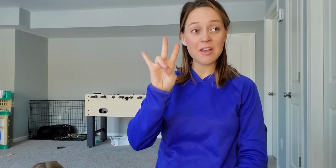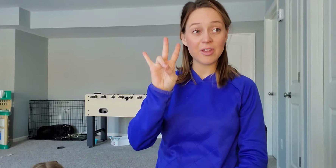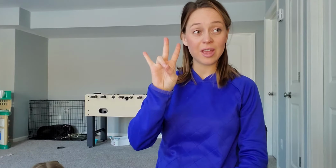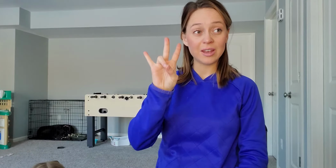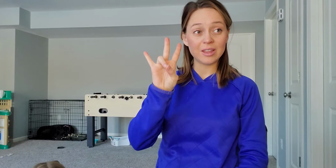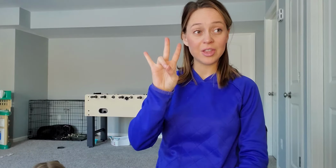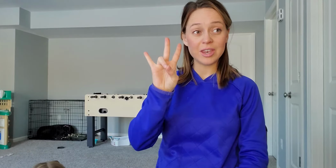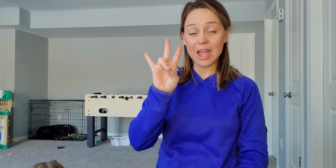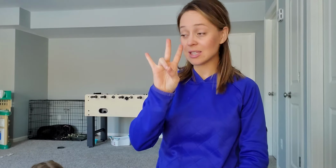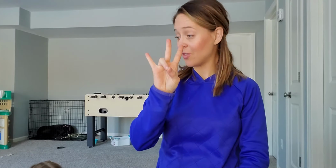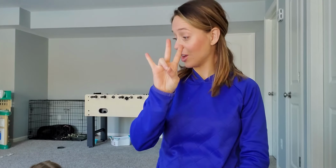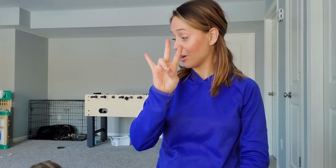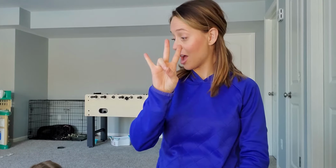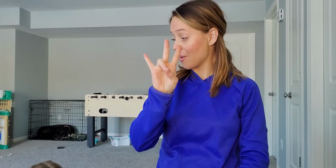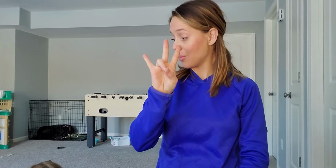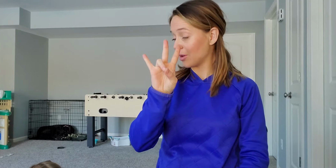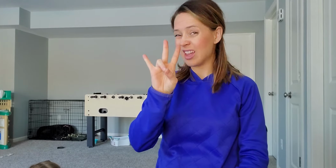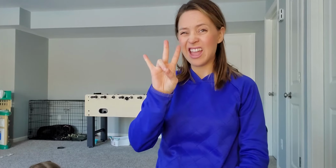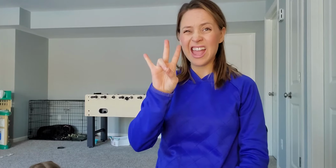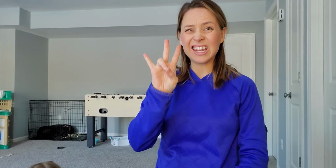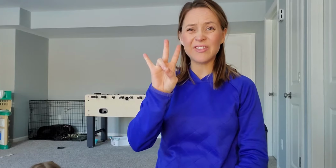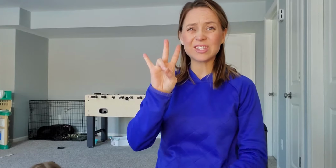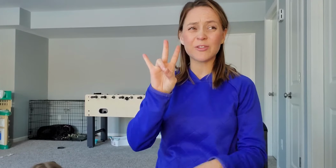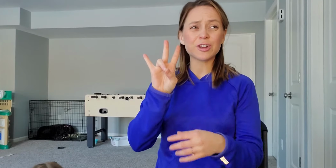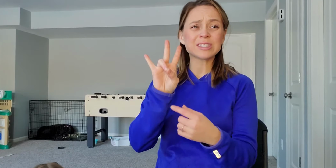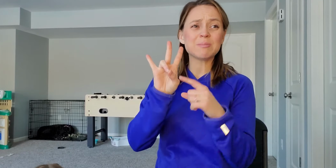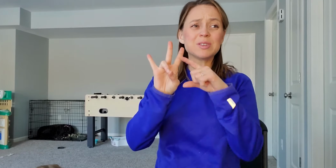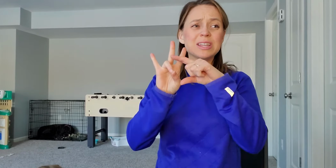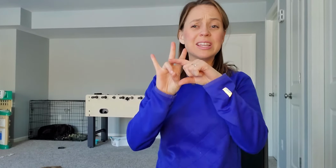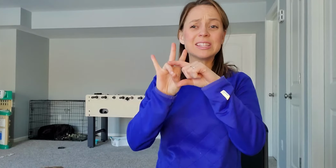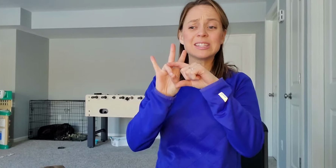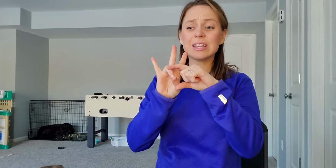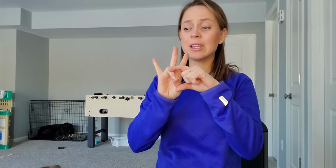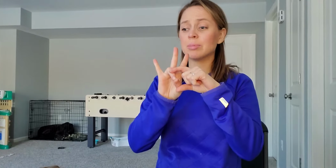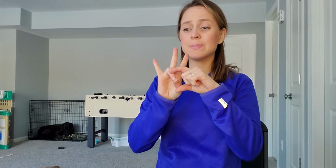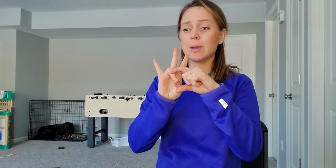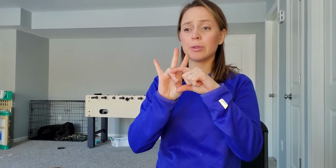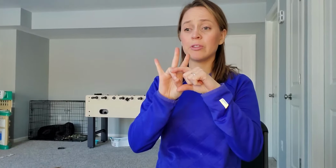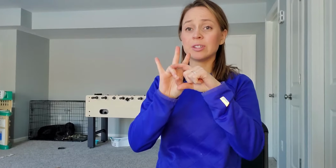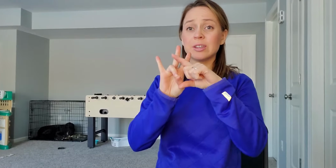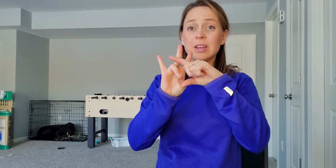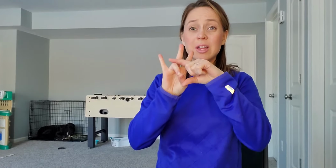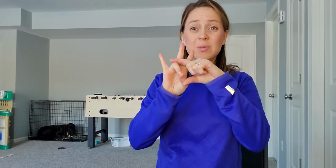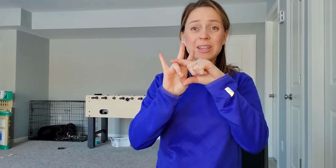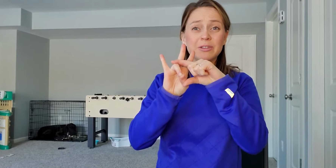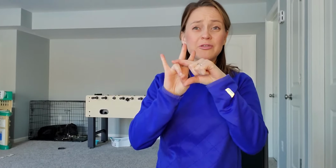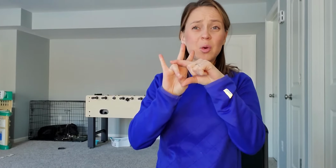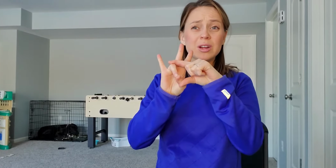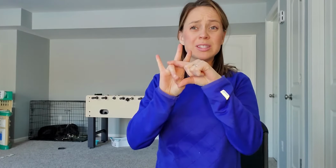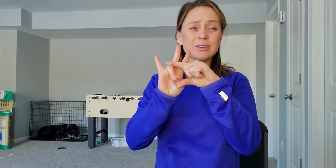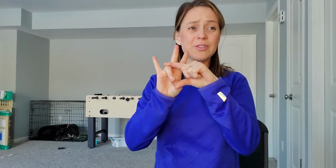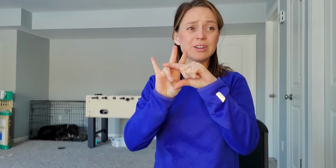6, 7, the next finger up. And if it's your first time doing this, Aiden, please be careful with your feet. You might need to force your finger